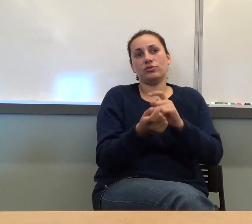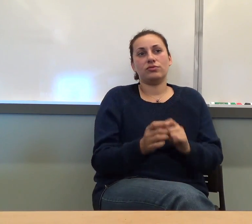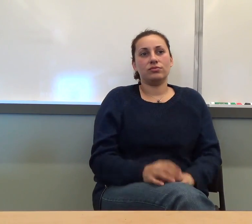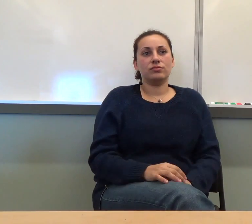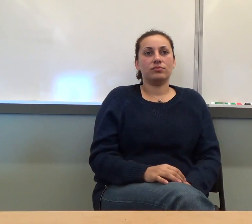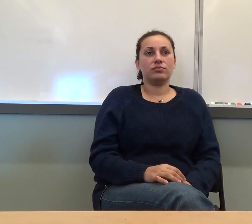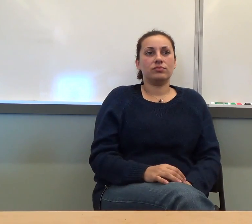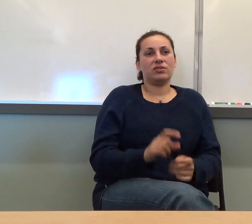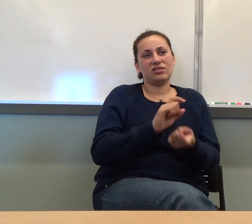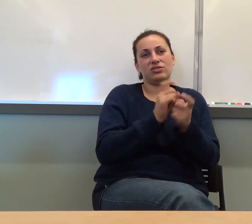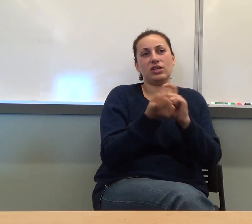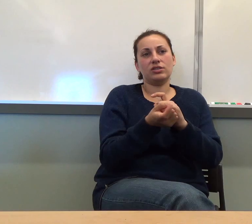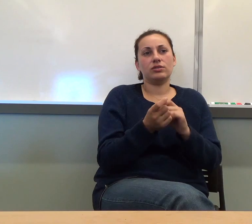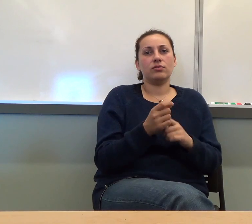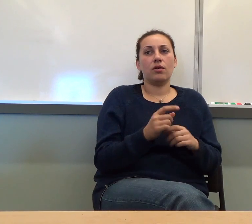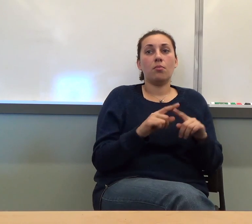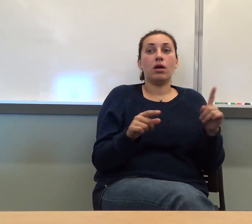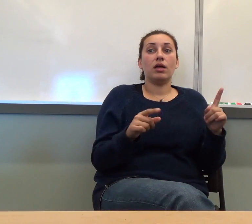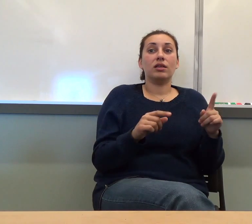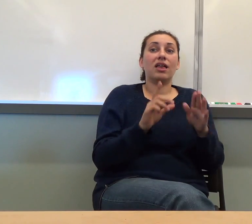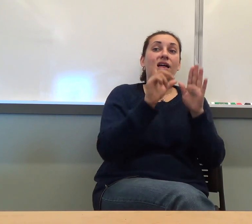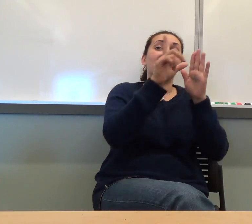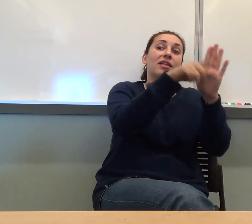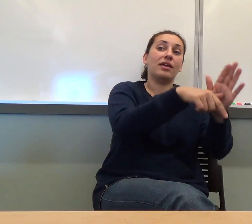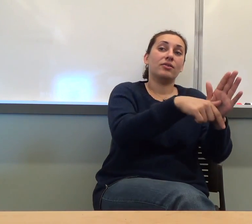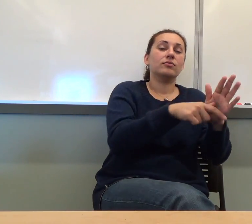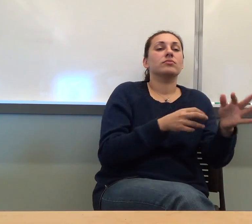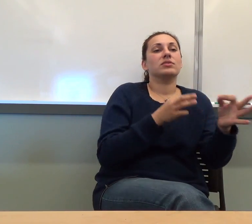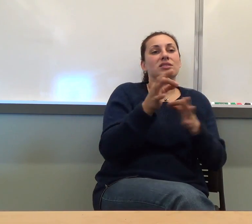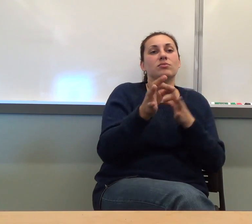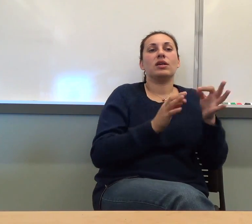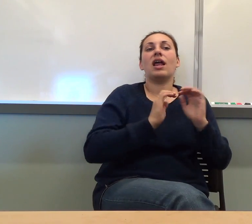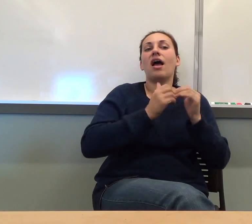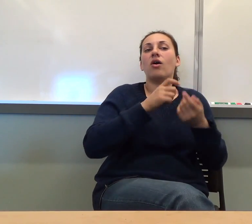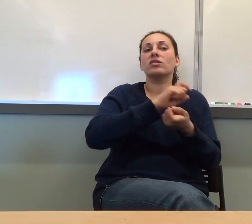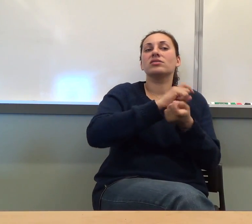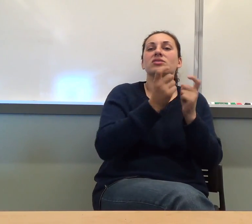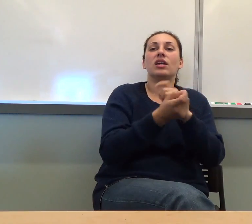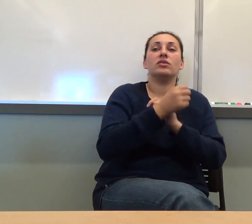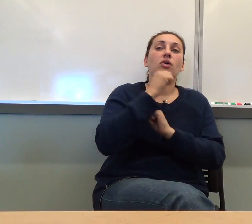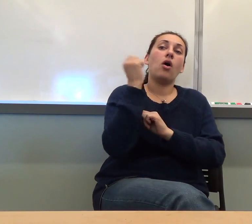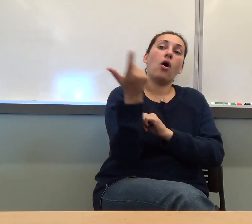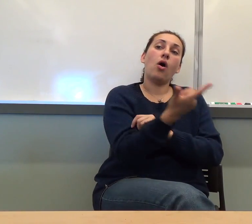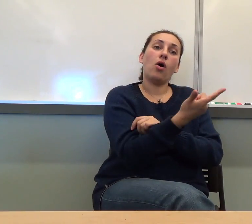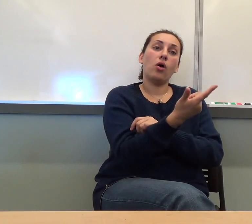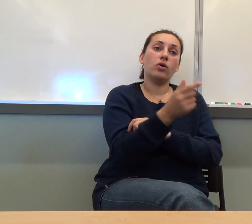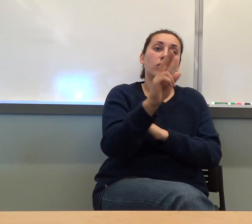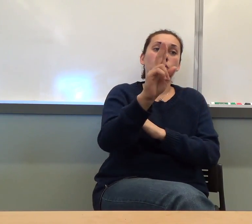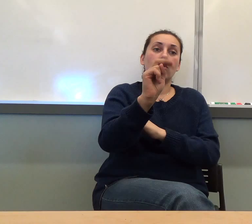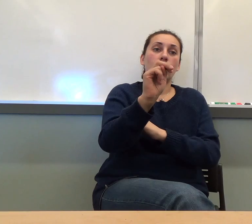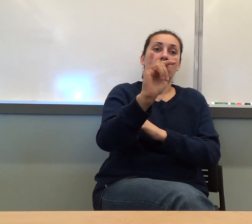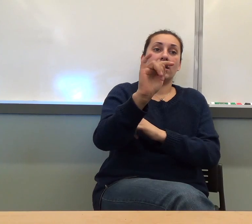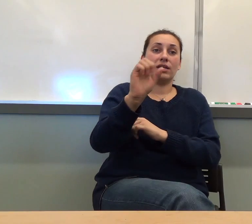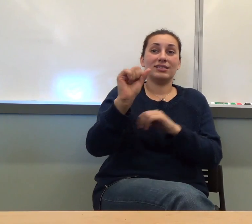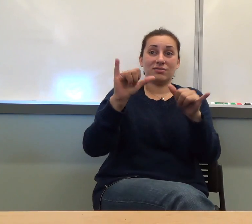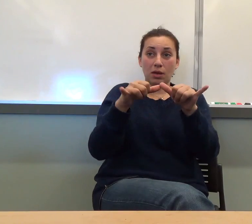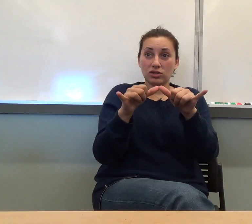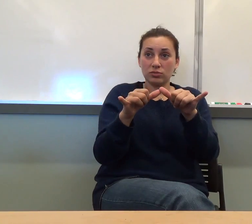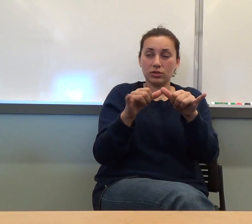going to get to a whole section where we convert between everything in the world. Most boring stuff you've ever seen. It's guaranteed to put you to